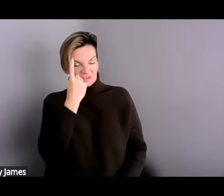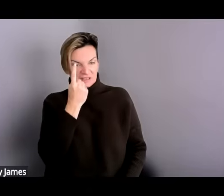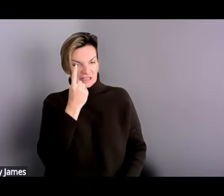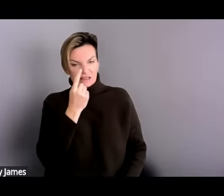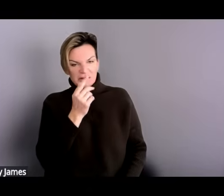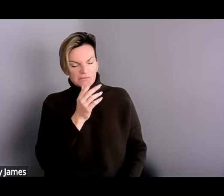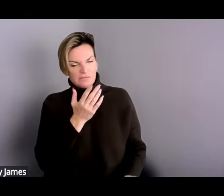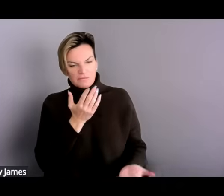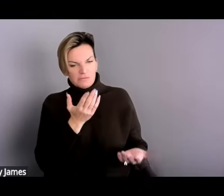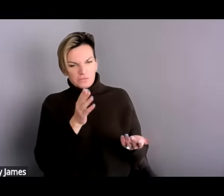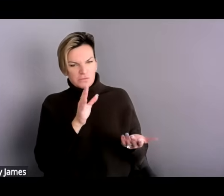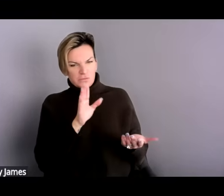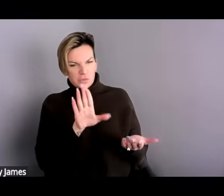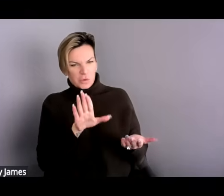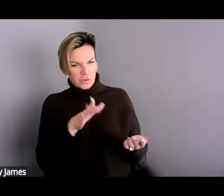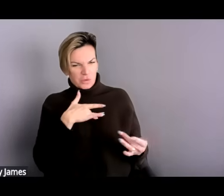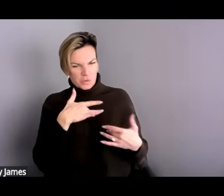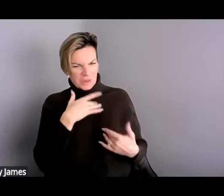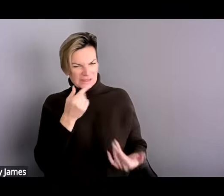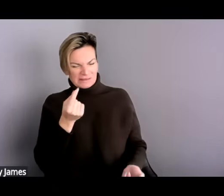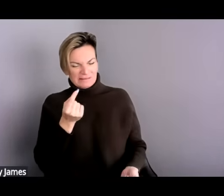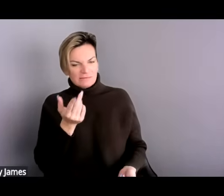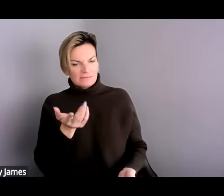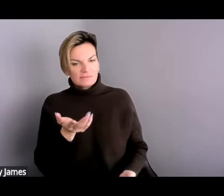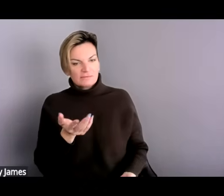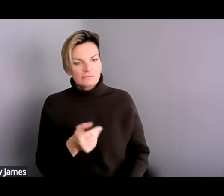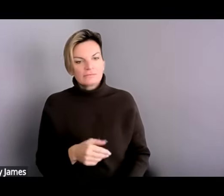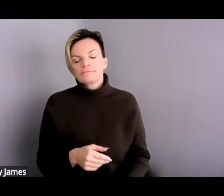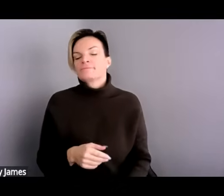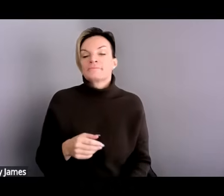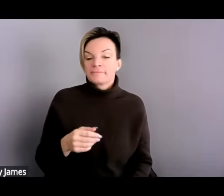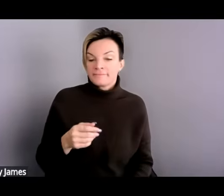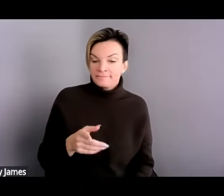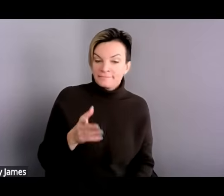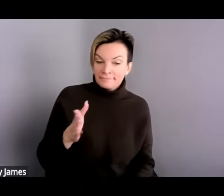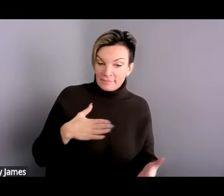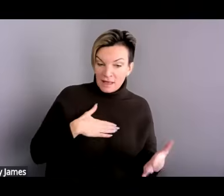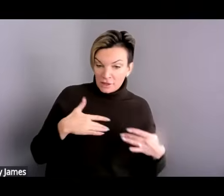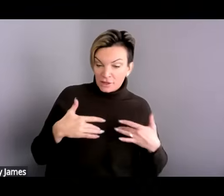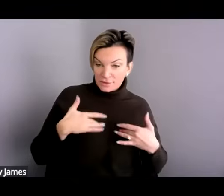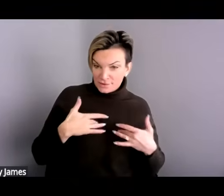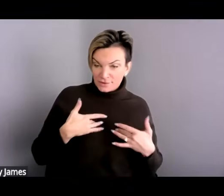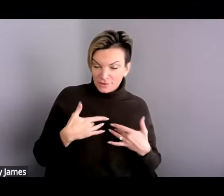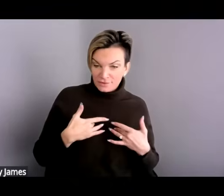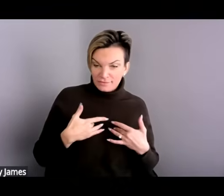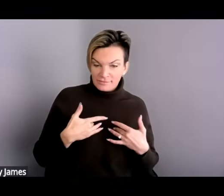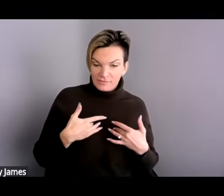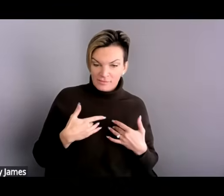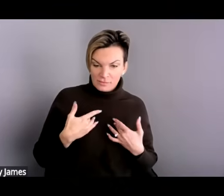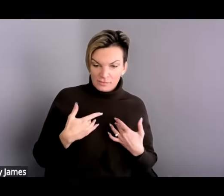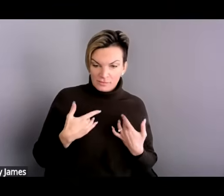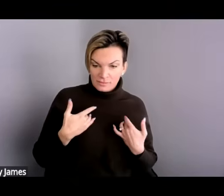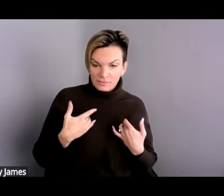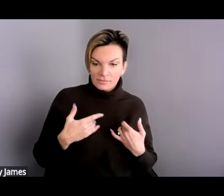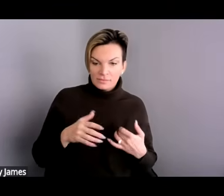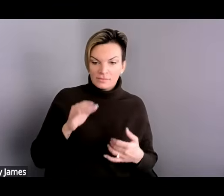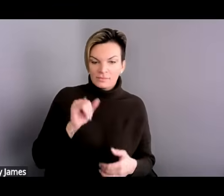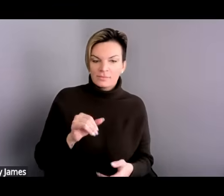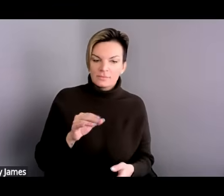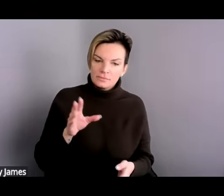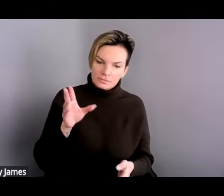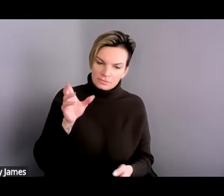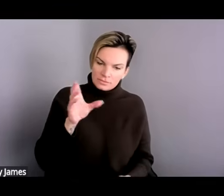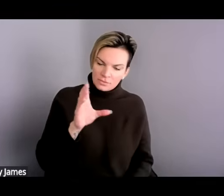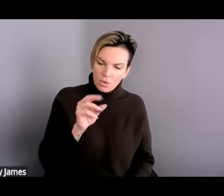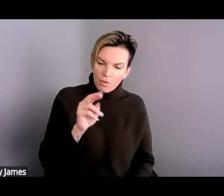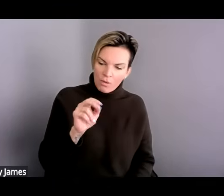understanding. one of the concerns I guess I have with it, and just the way I'm, this whole, again, go back to West, but the whole way this comes about